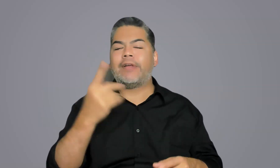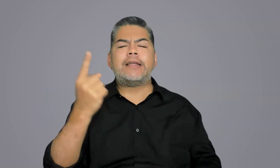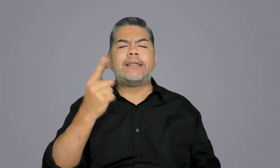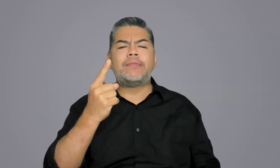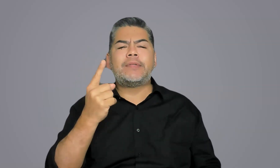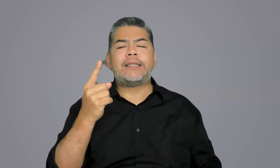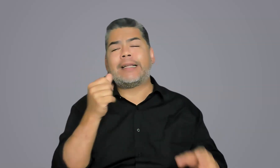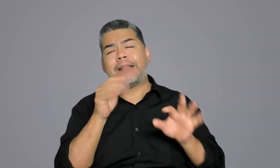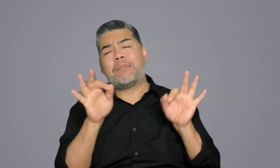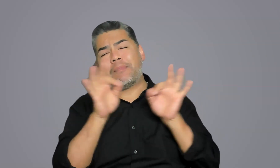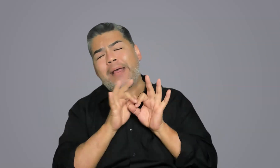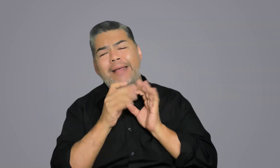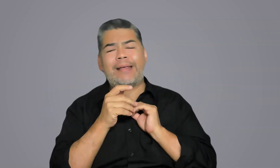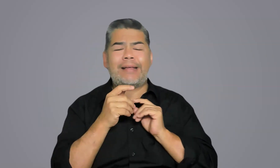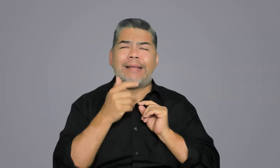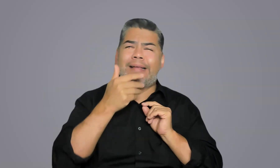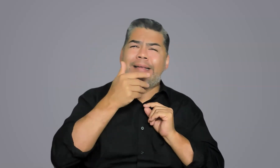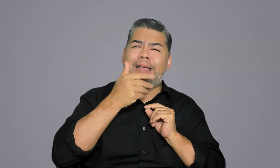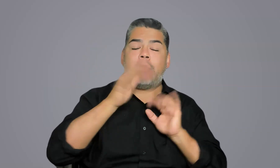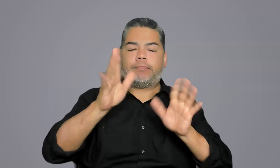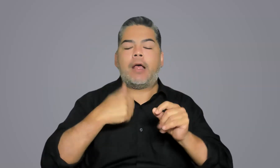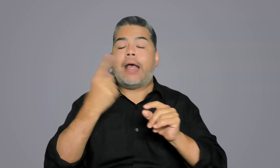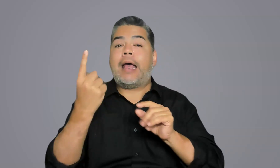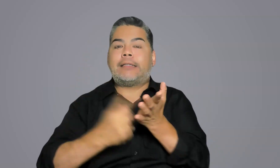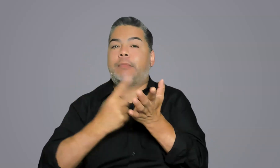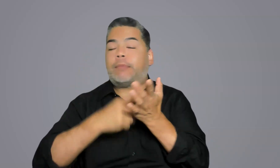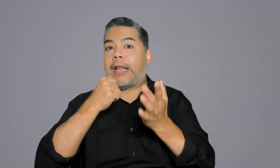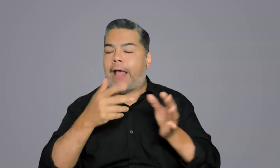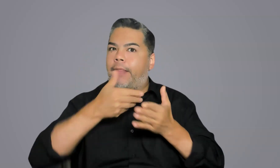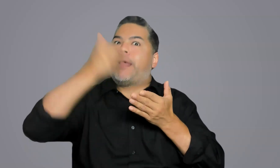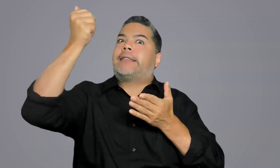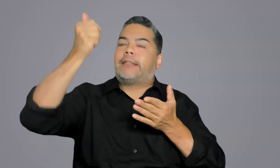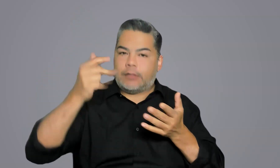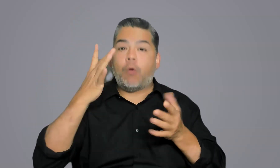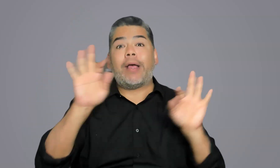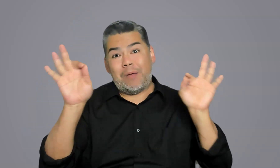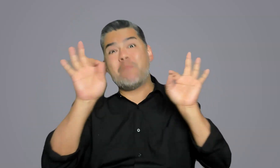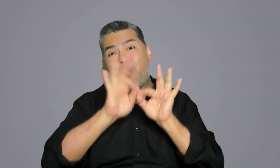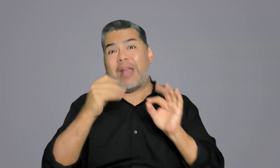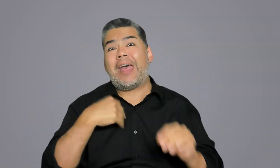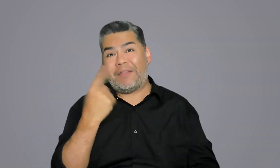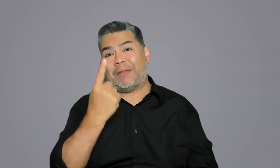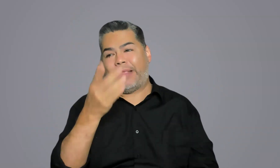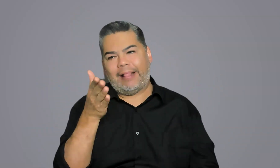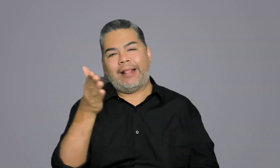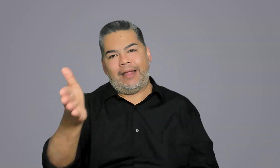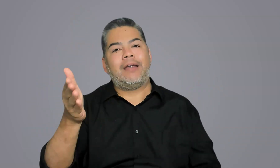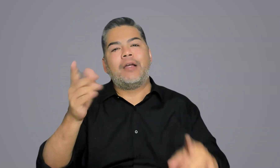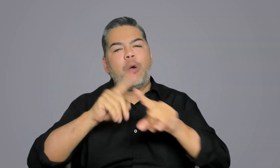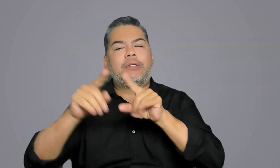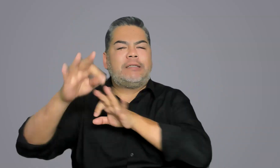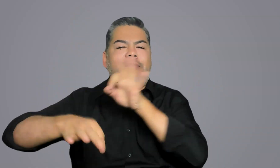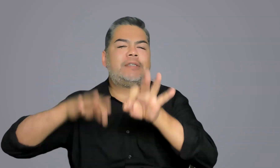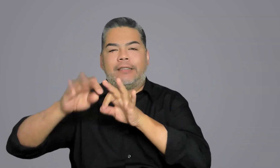can have multiple meanings, but maybe even putting 0 in there if it's just if it's a budget sheet, just so that you've covered something in there that doesn't affect the